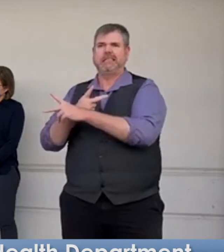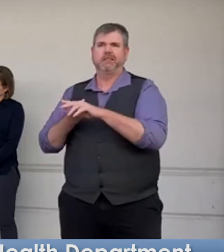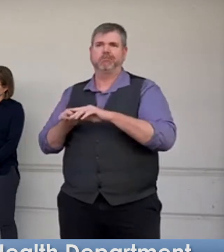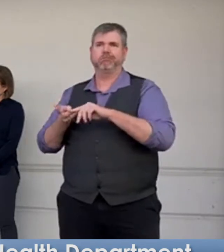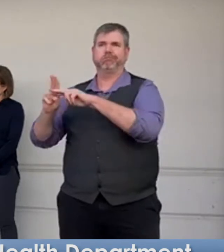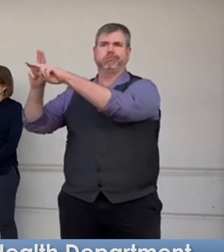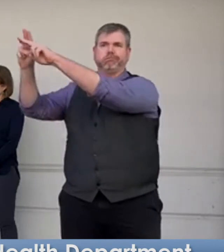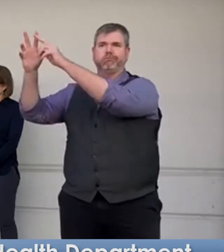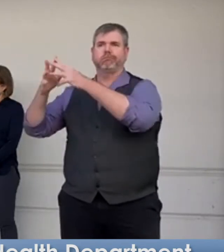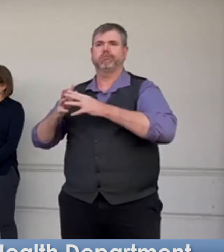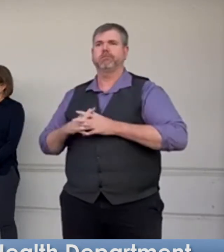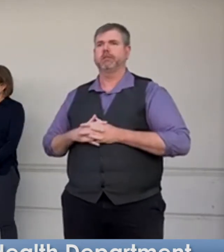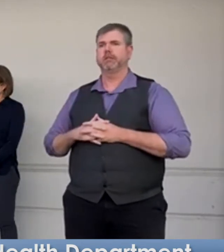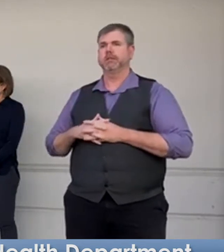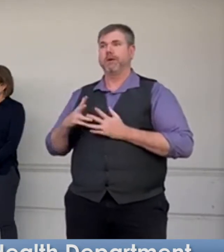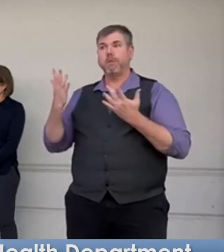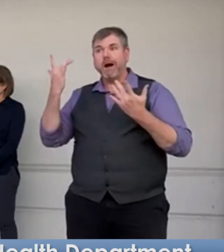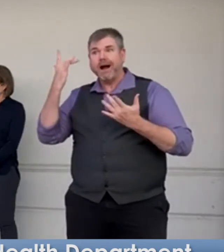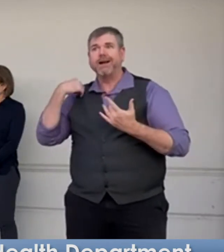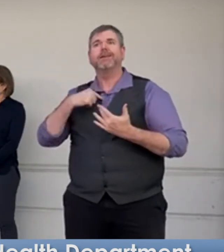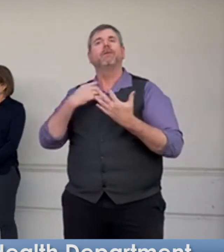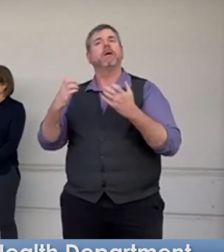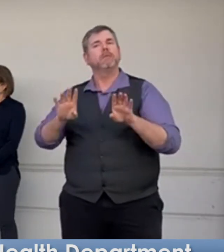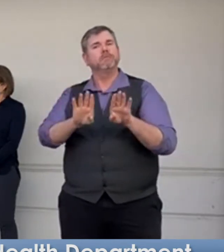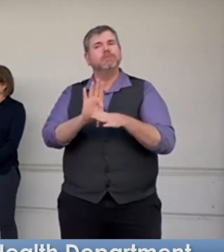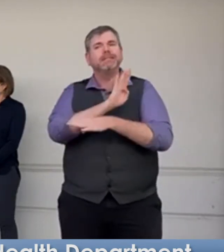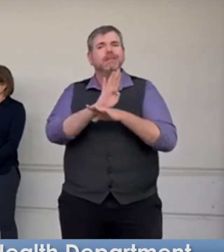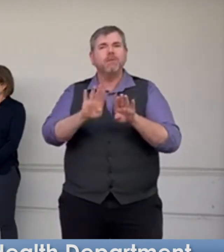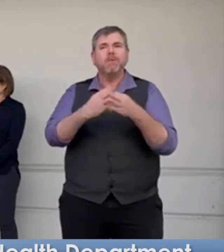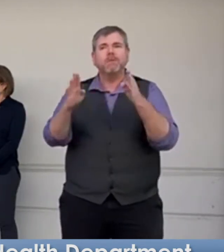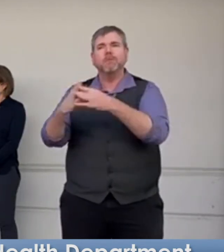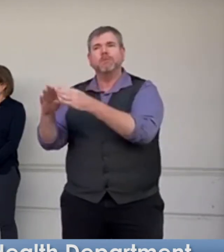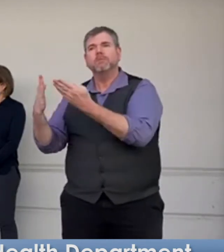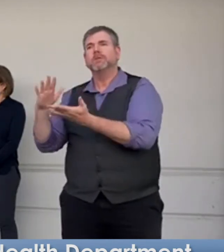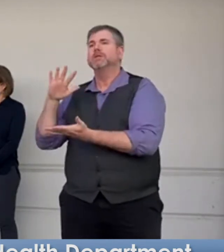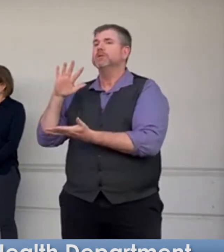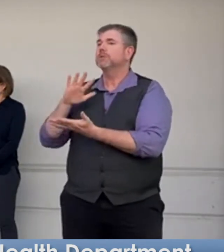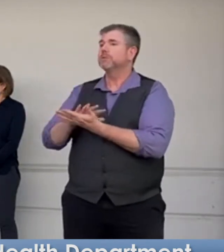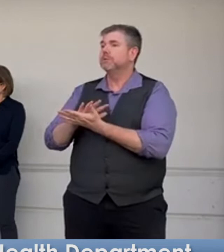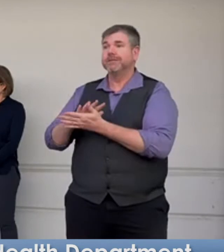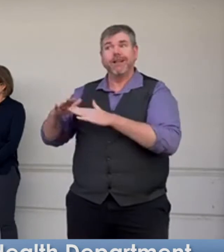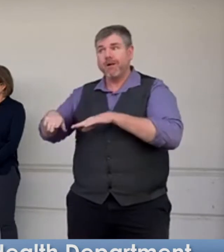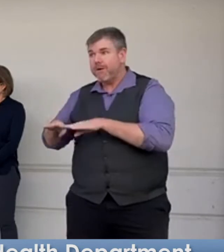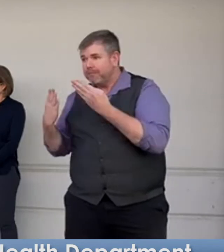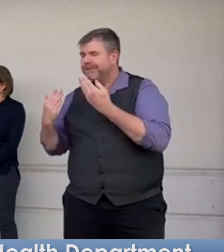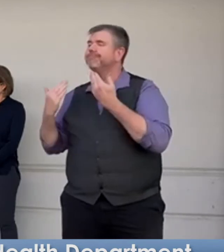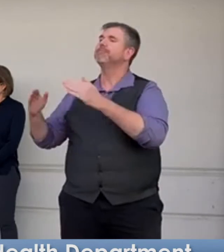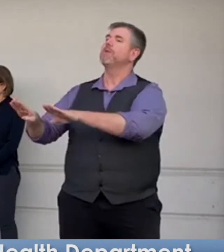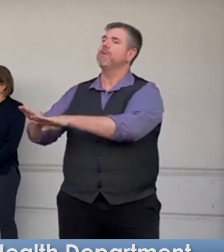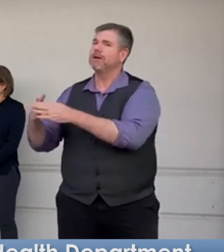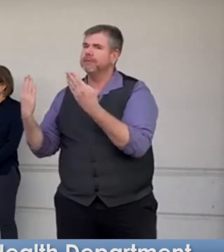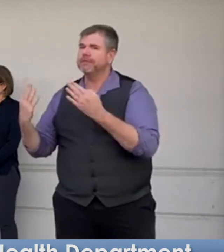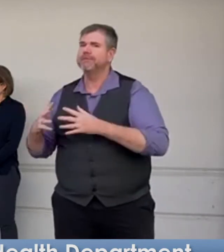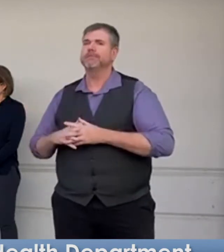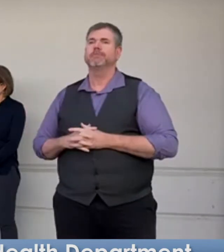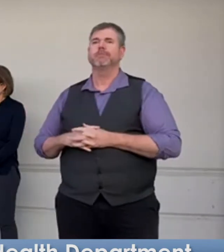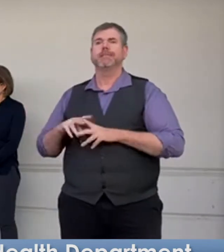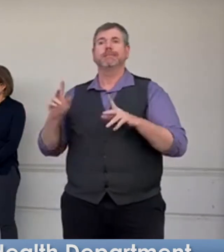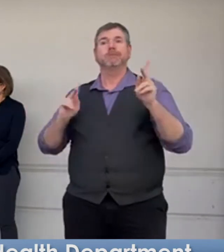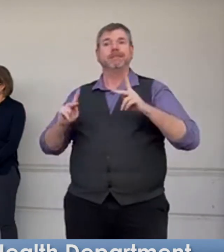so that those schools that have not yet begun opening for in-person instruction can be in a position to do so once